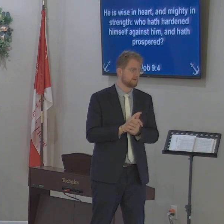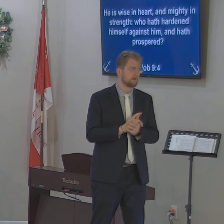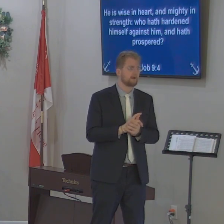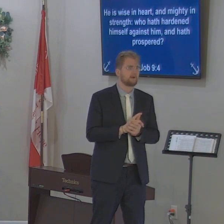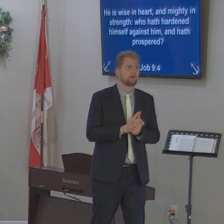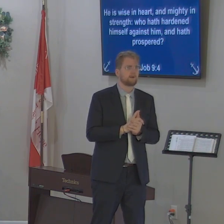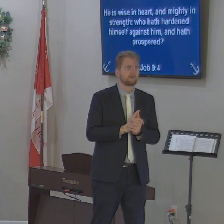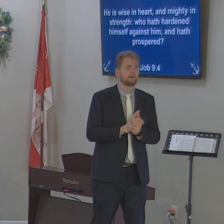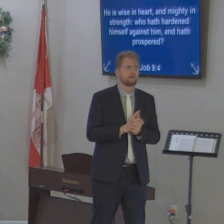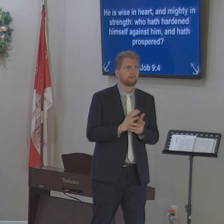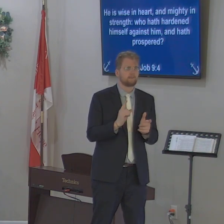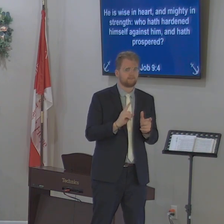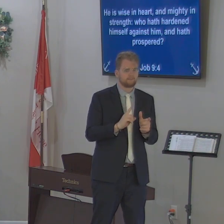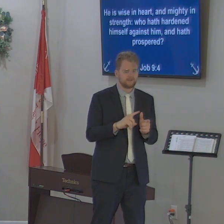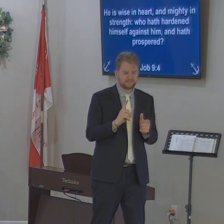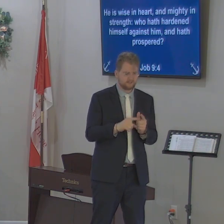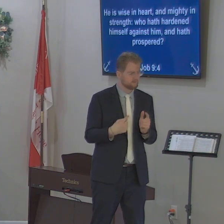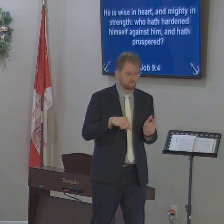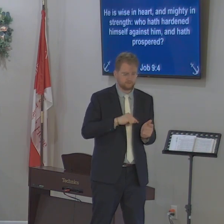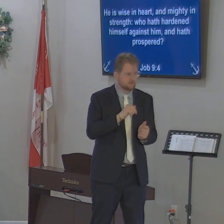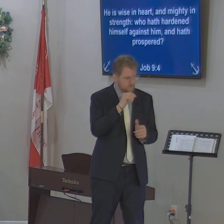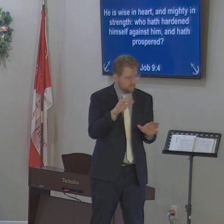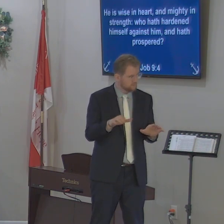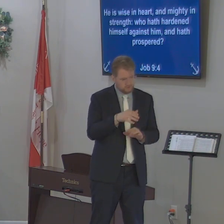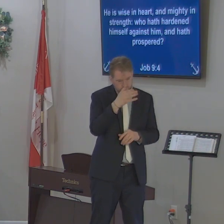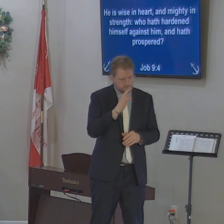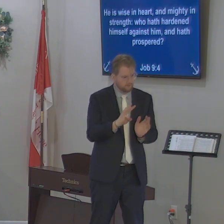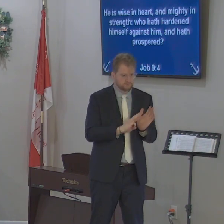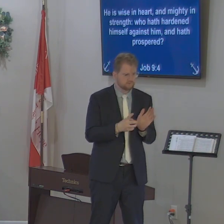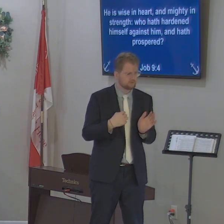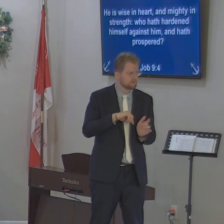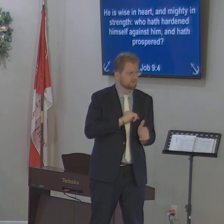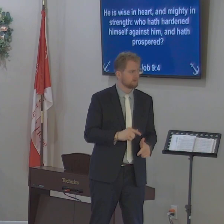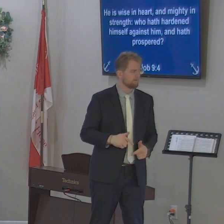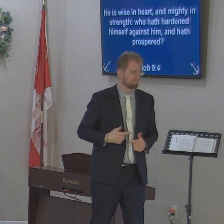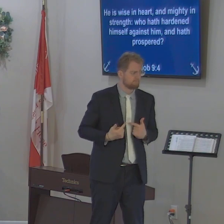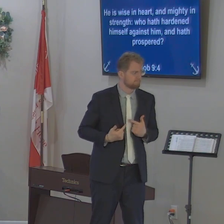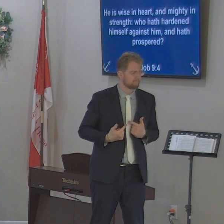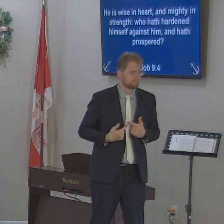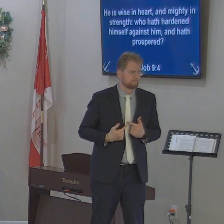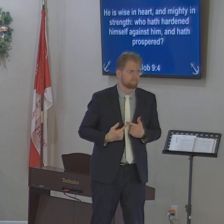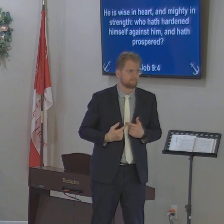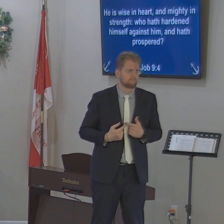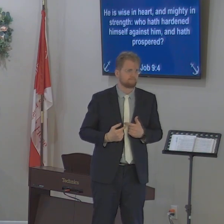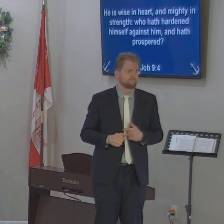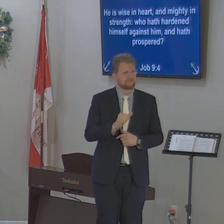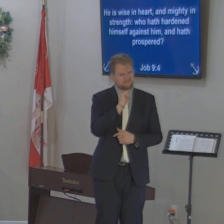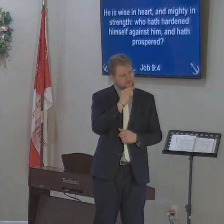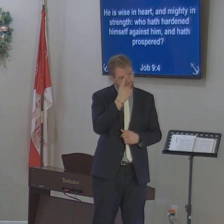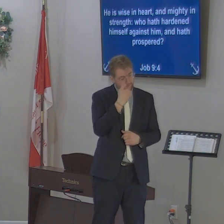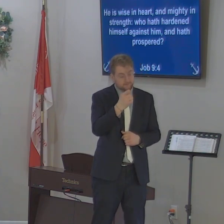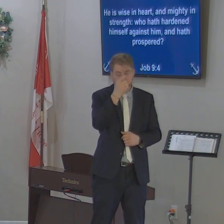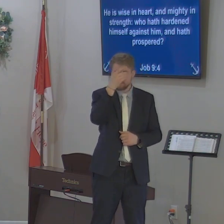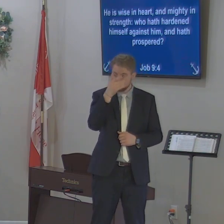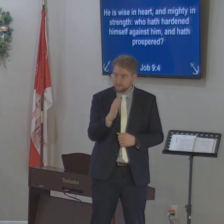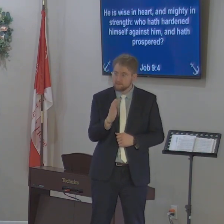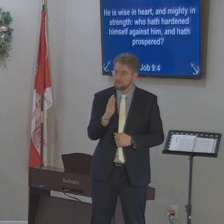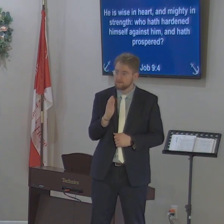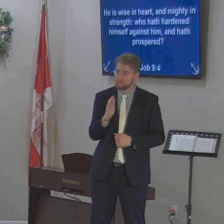not do God's will in our life. And it's not because of God.